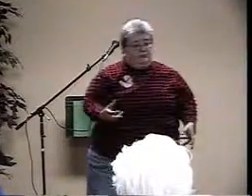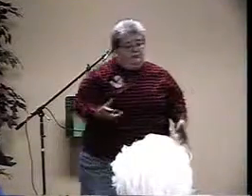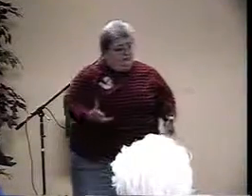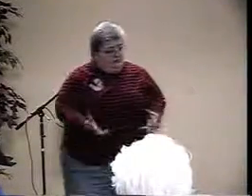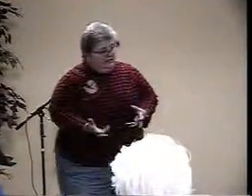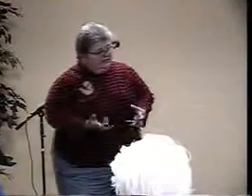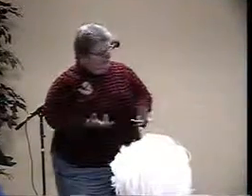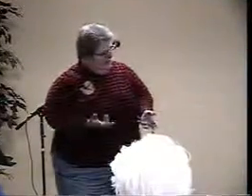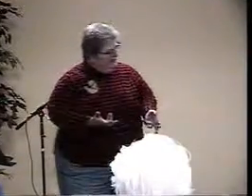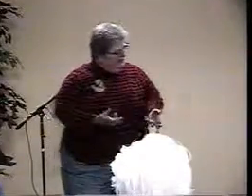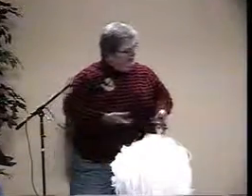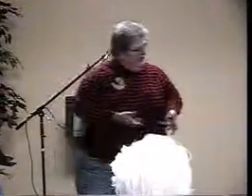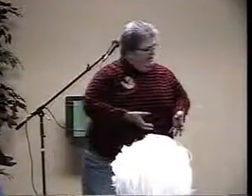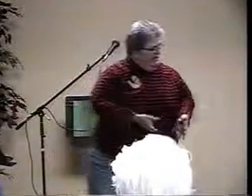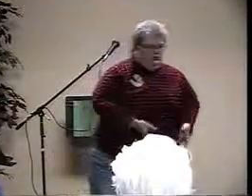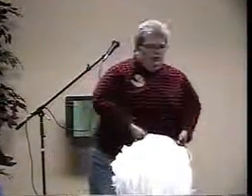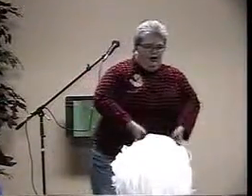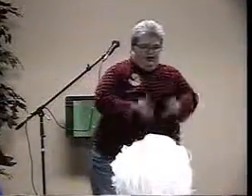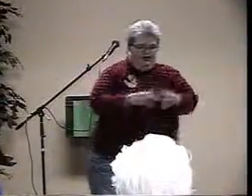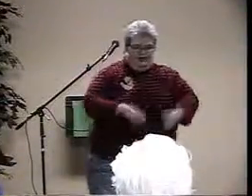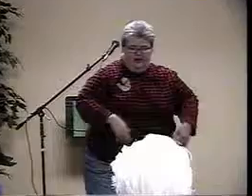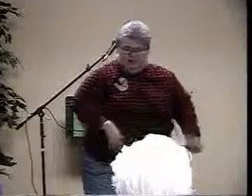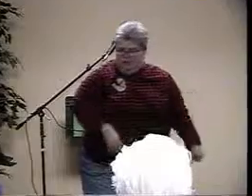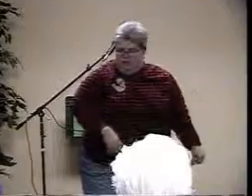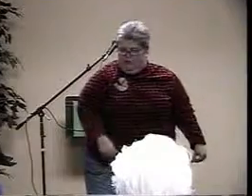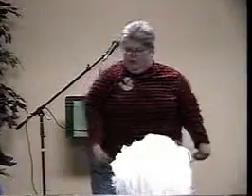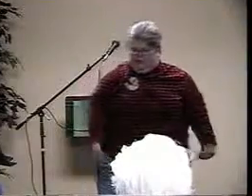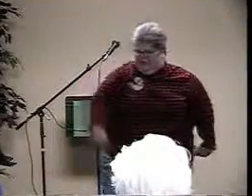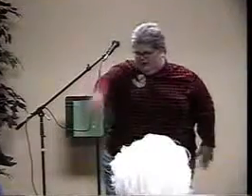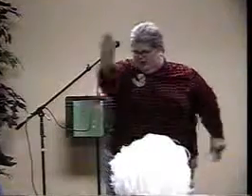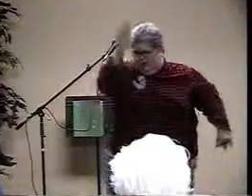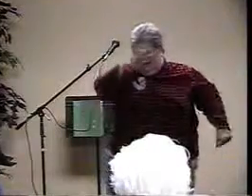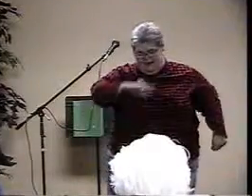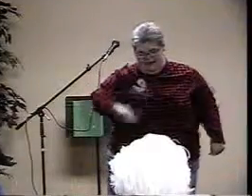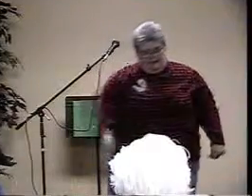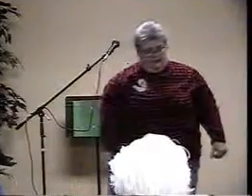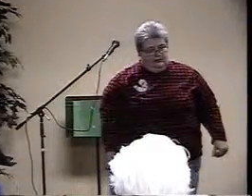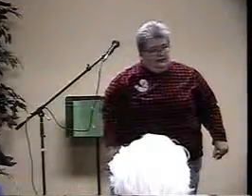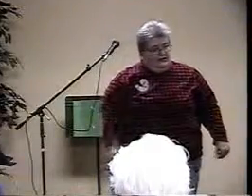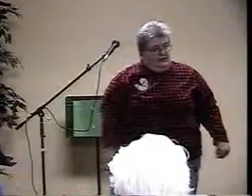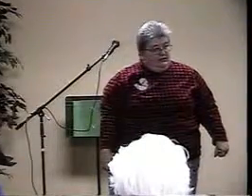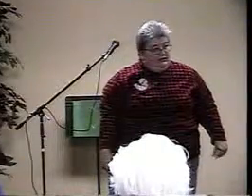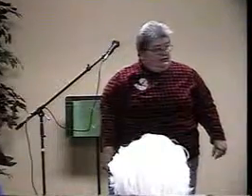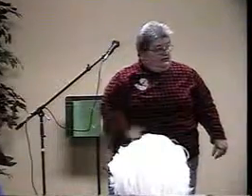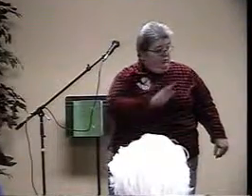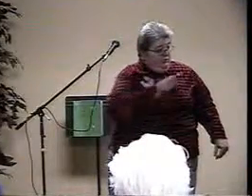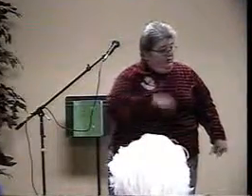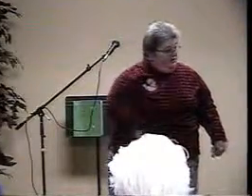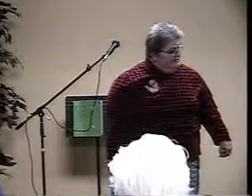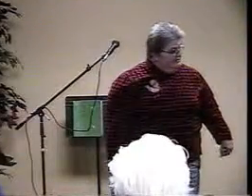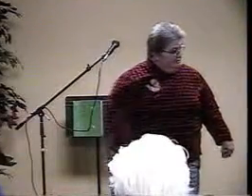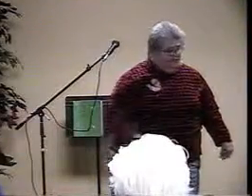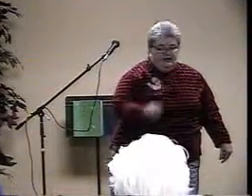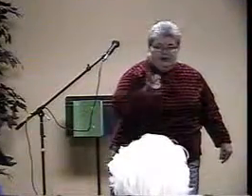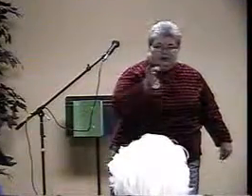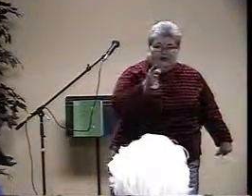that crust of bread and that boiled egg and some water and he shoved it at Po' Boy and said, now get on out of here. And Po' Boy, he said, I tell you